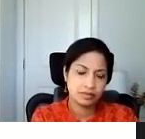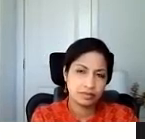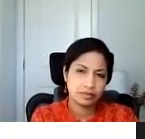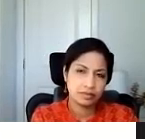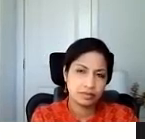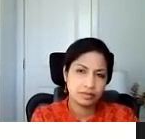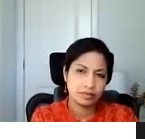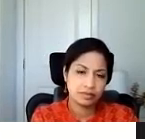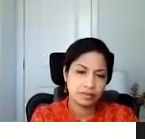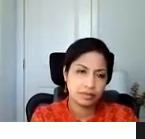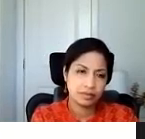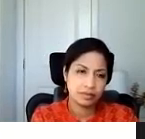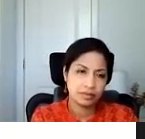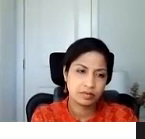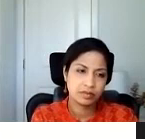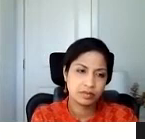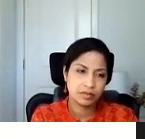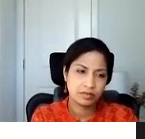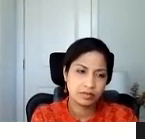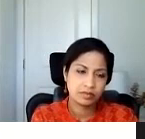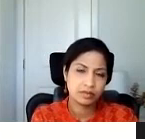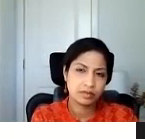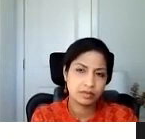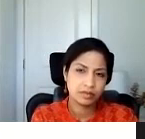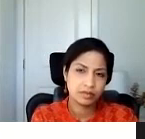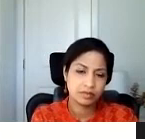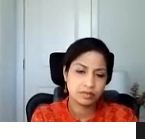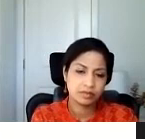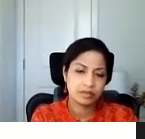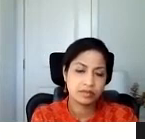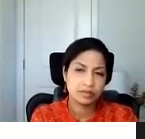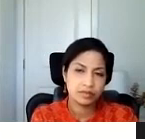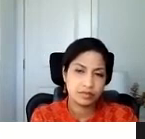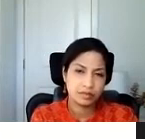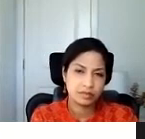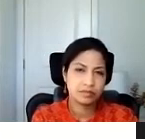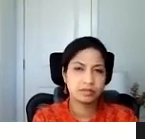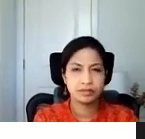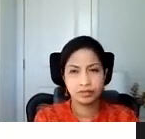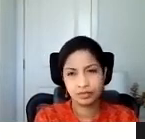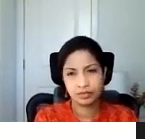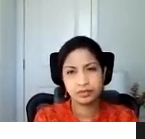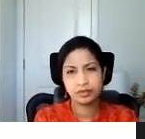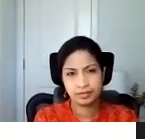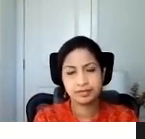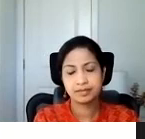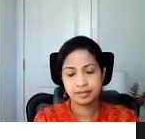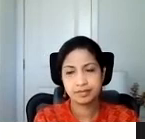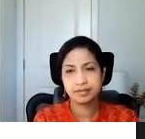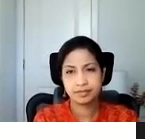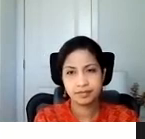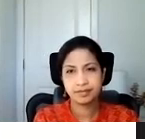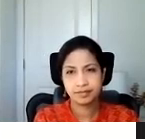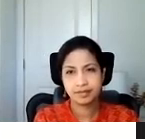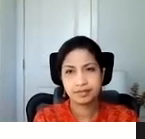more optimally as part of your rollout of training to build capacity of teachers. And then when you go to the next stage of learners,